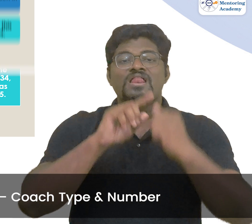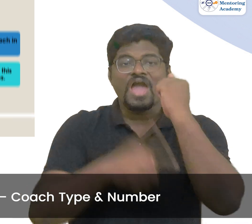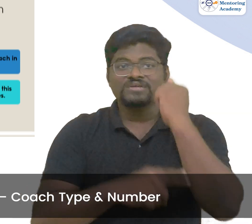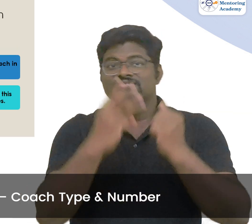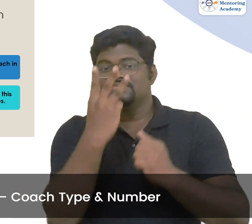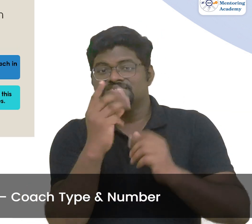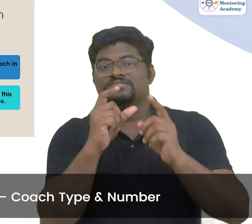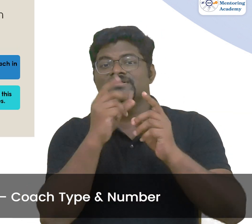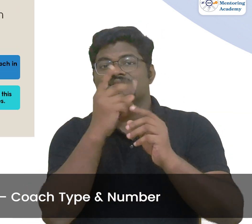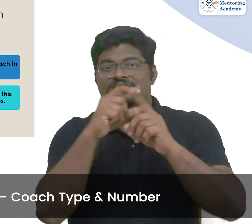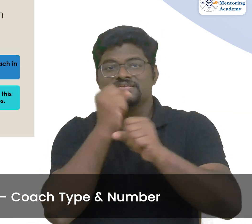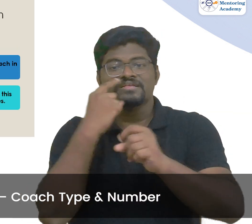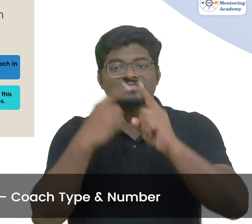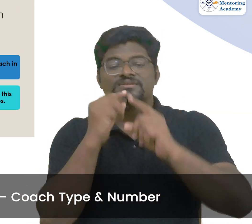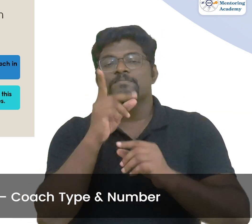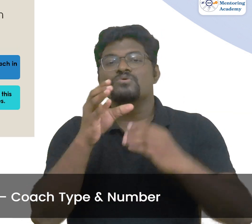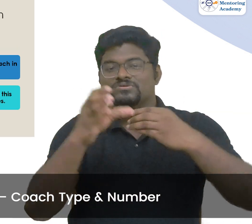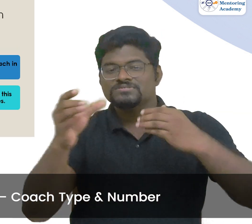Last 3 digits, coach type and number.